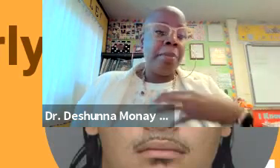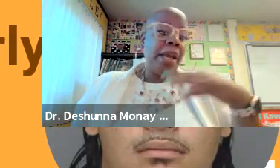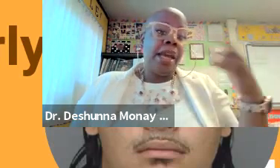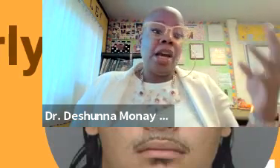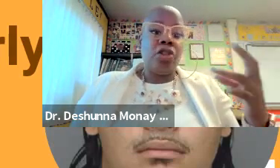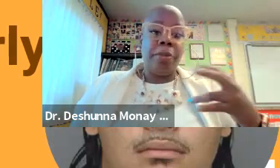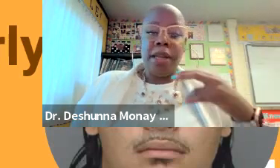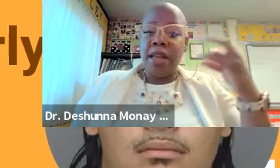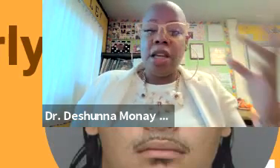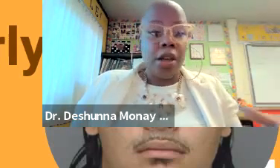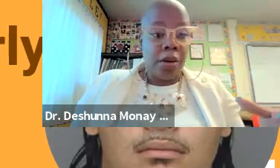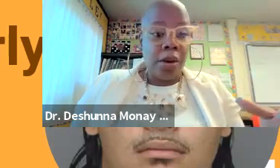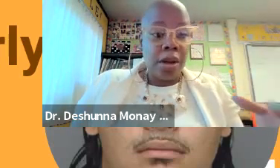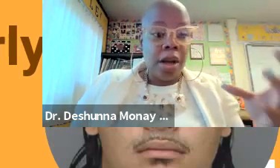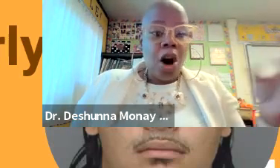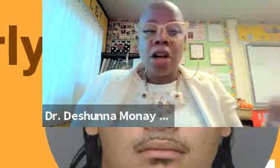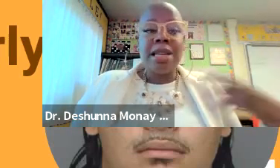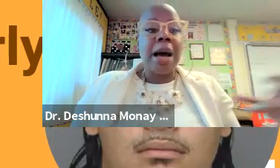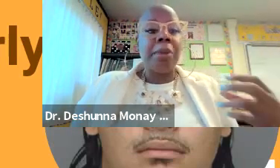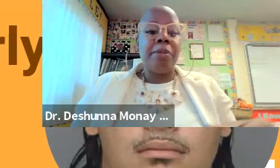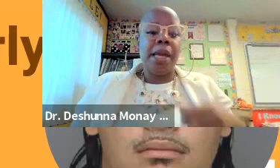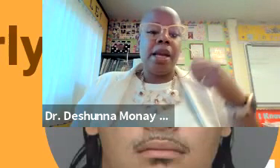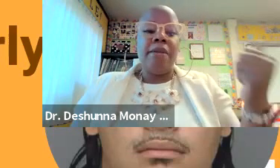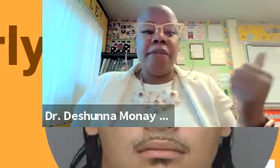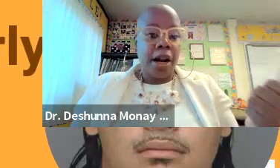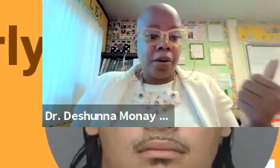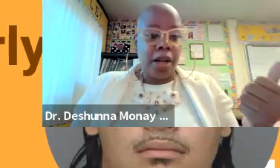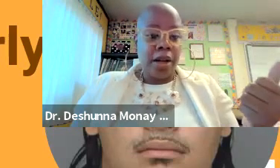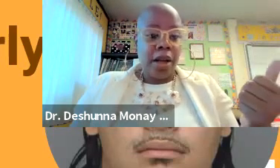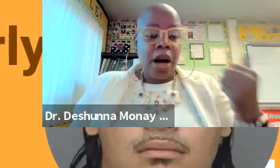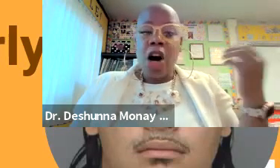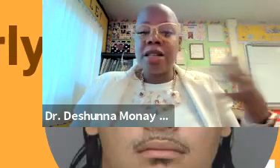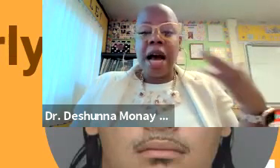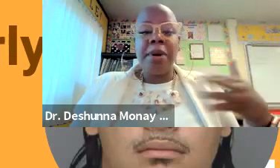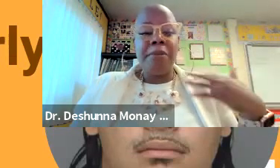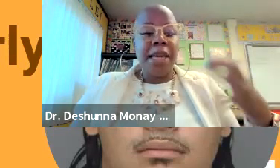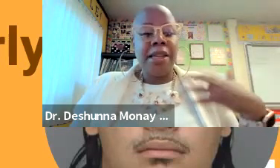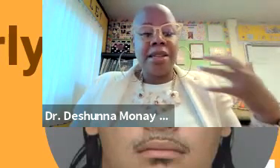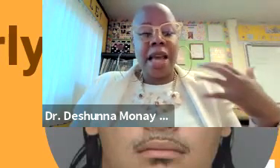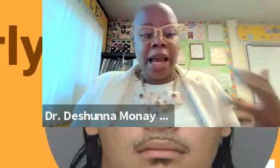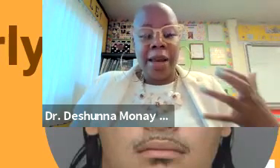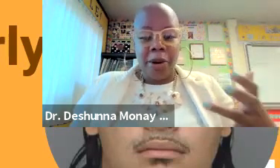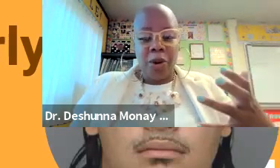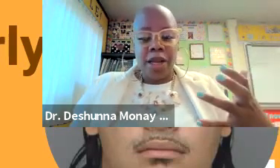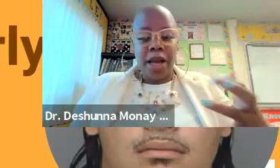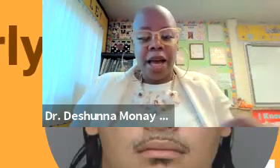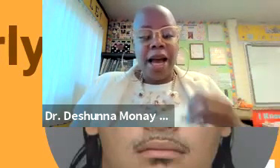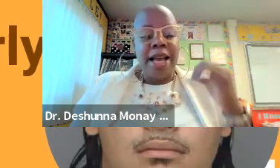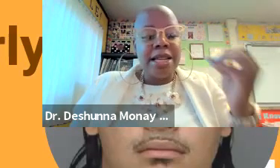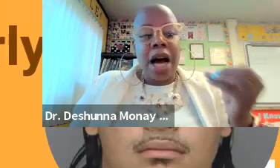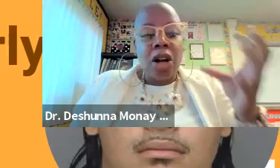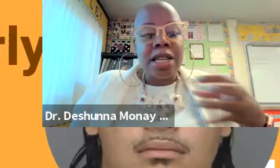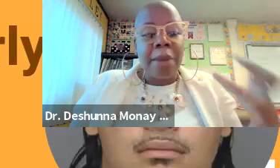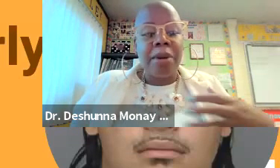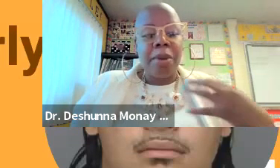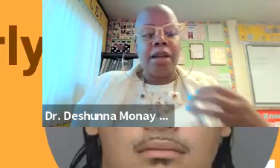of being LGBTQ, on top of being a veteran, on top of being disabled,